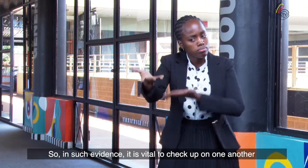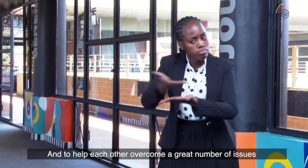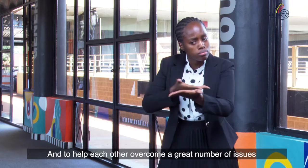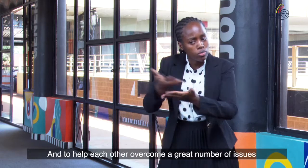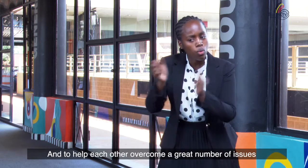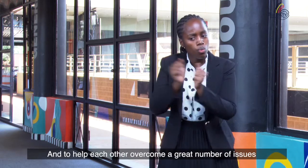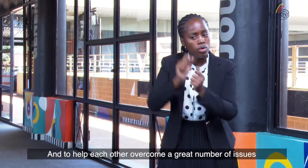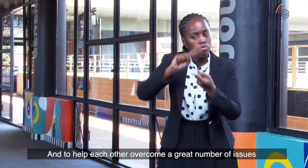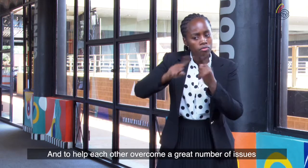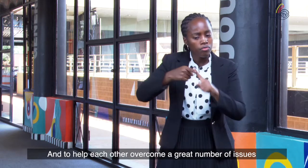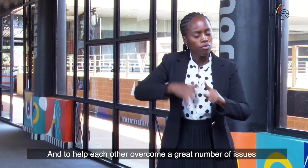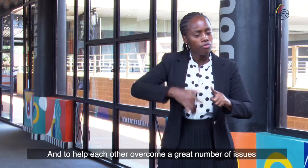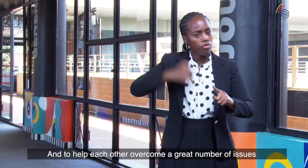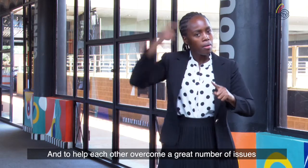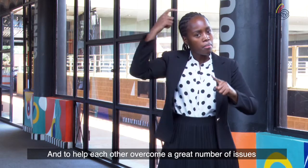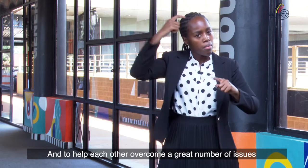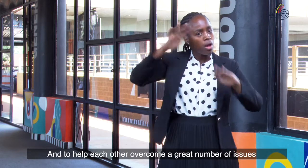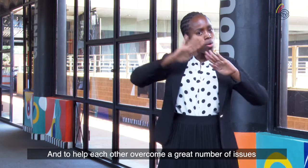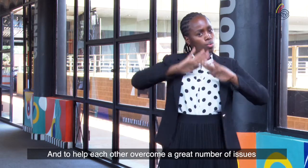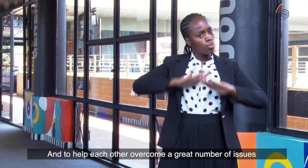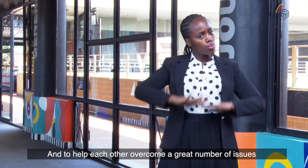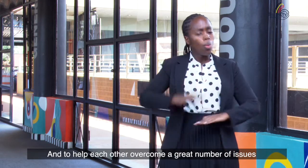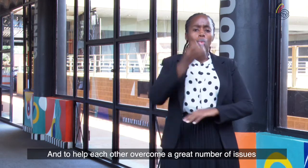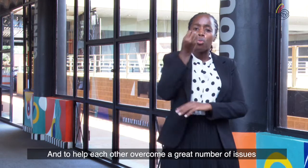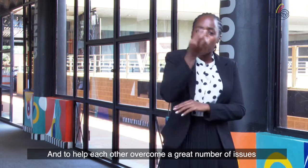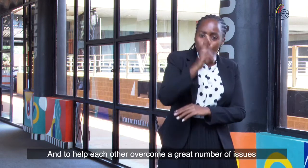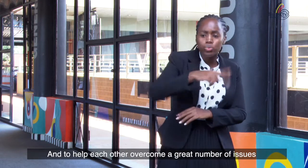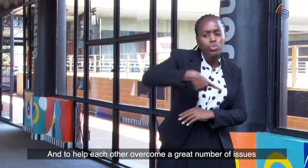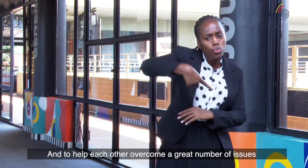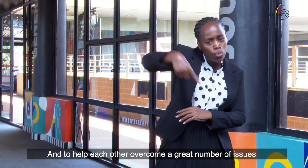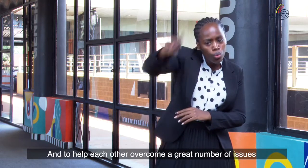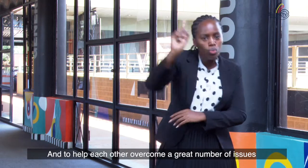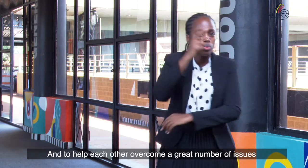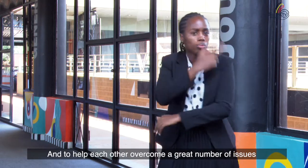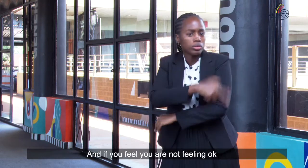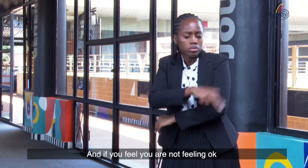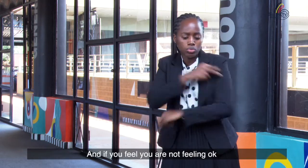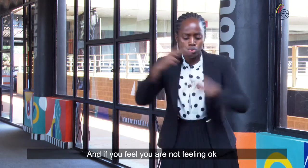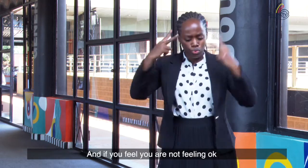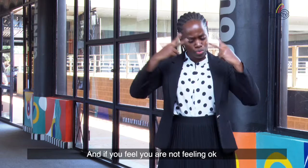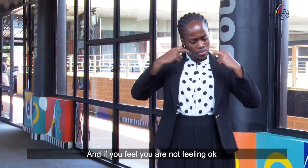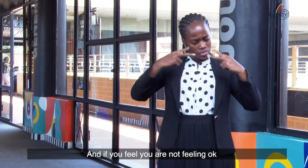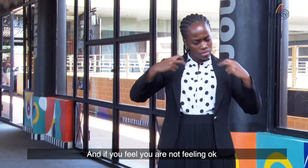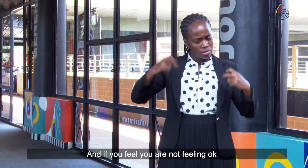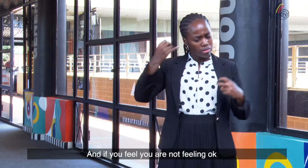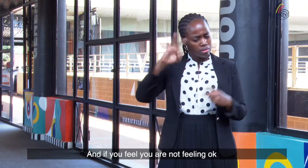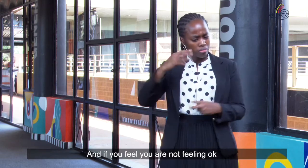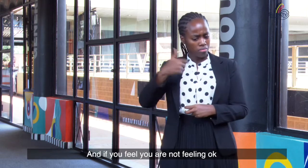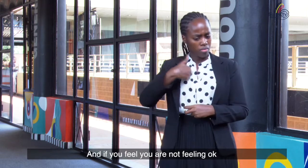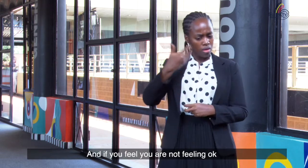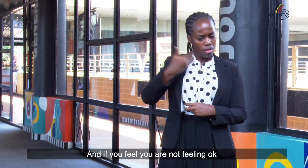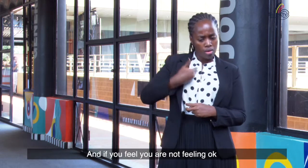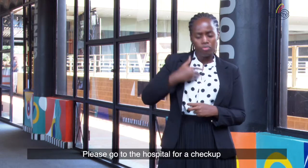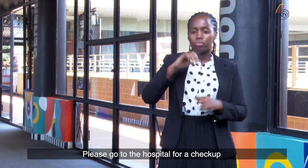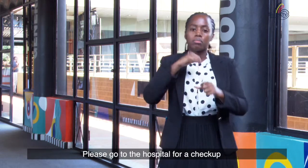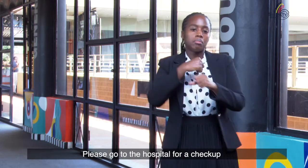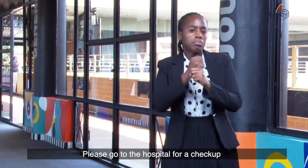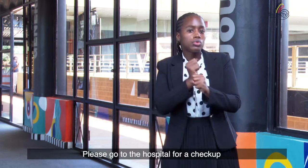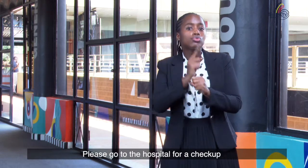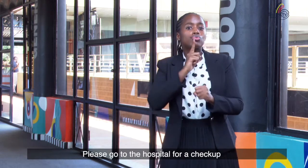and to help each other overcome a great number of issues. And if you feel you're not feeling okay, please go to the hospital